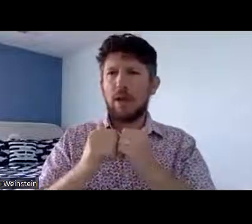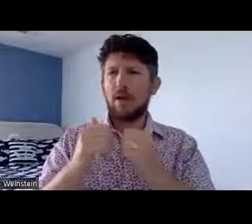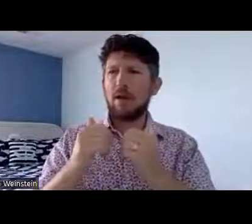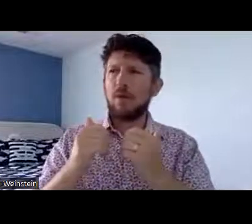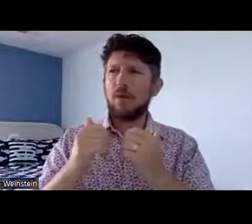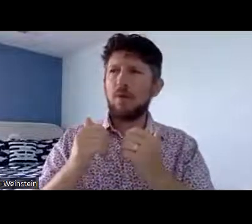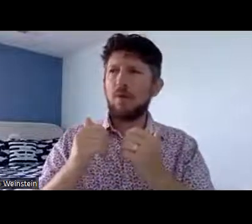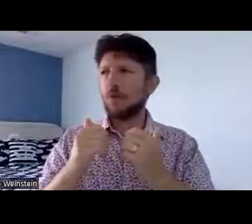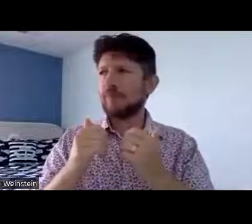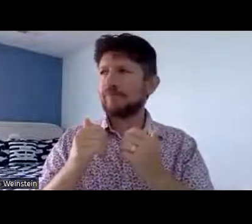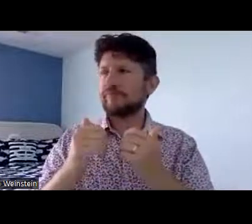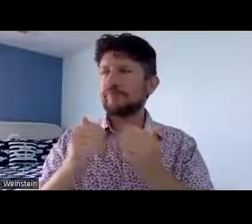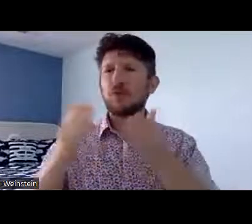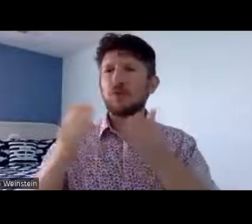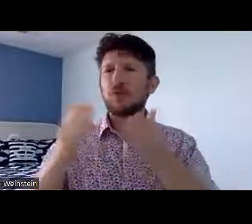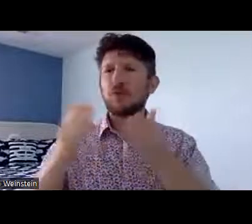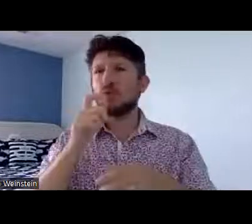and how it has its own culture.